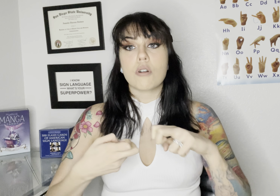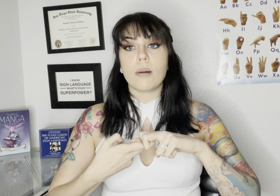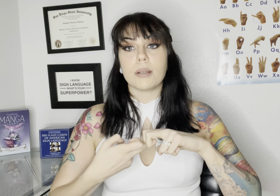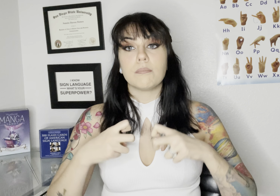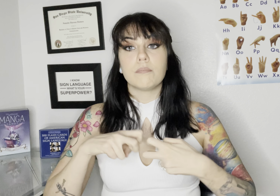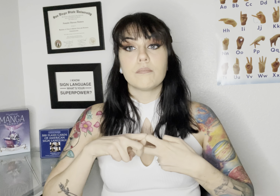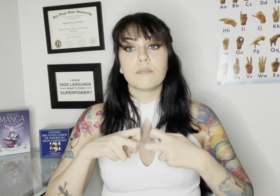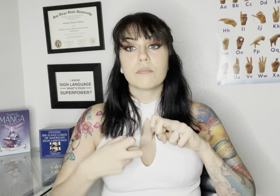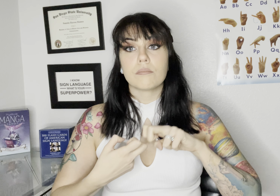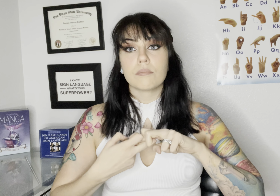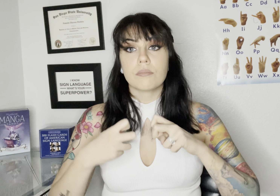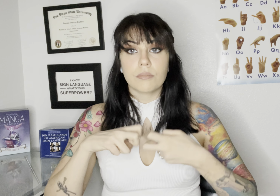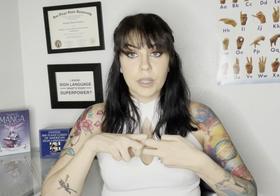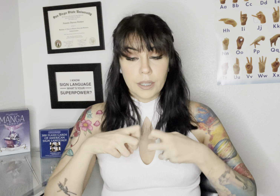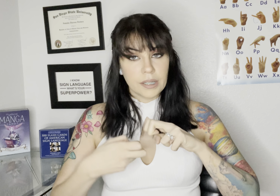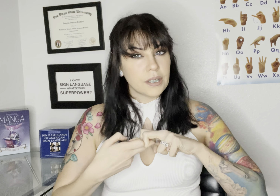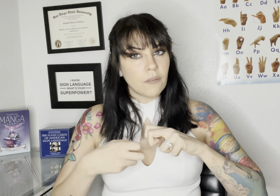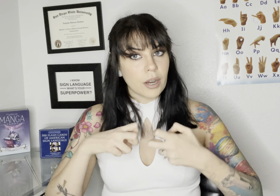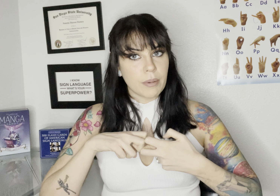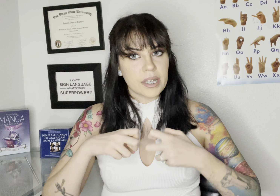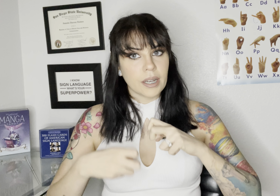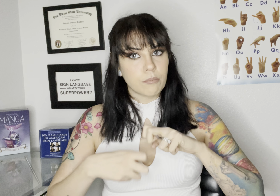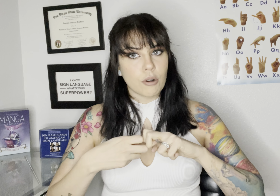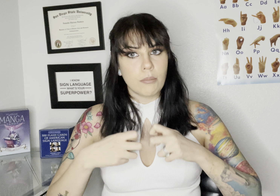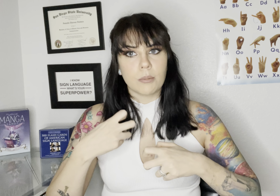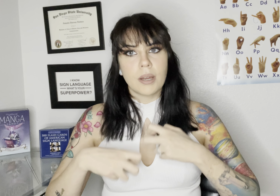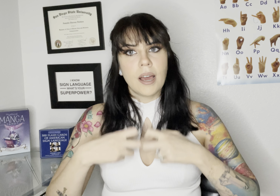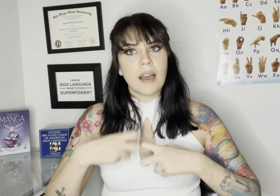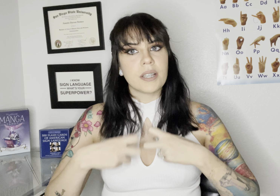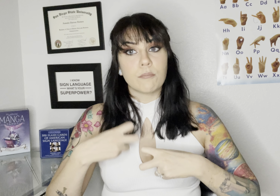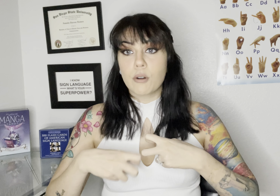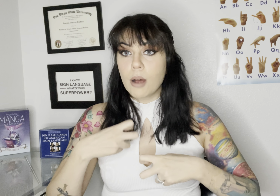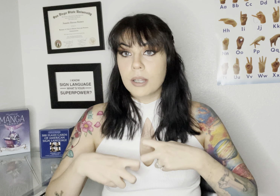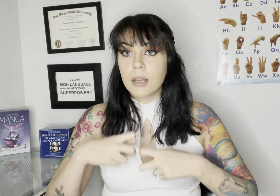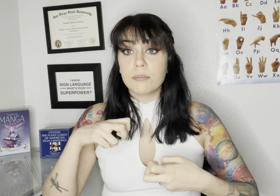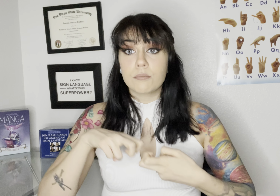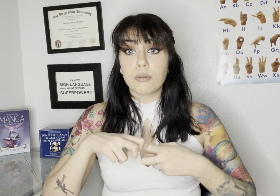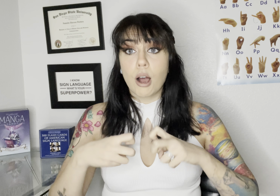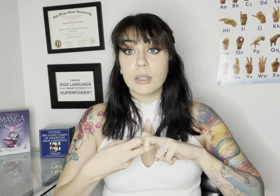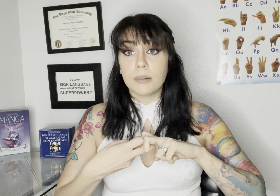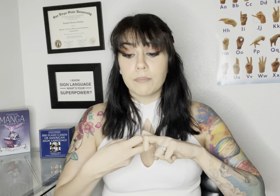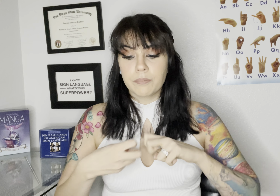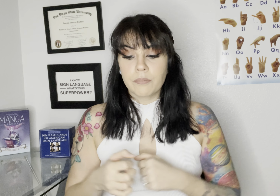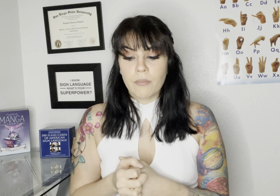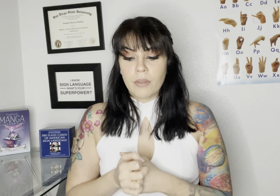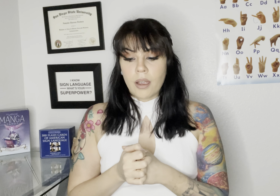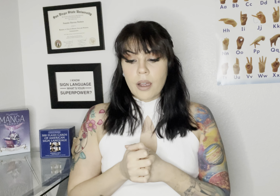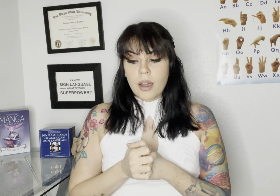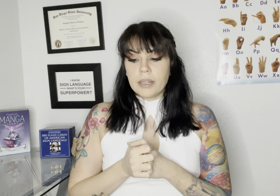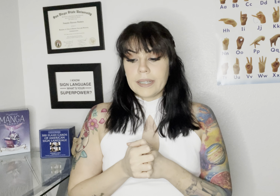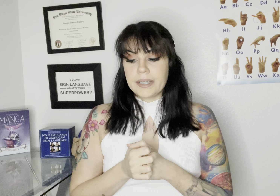Problem. So this is a very basic problem. I've seen problems, problem,